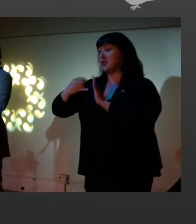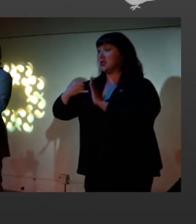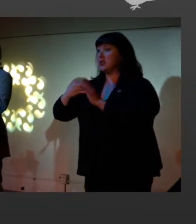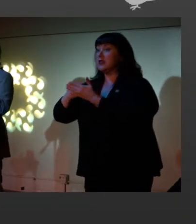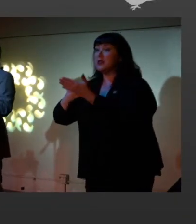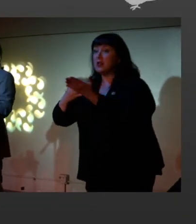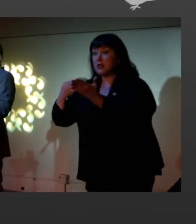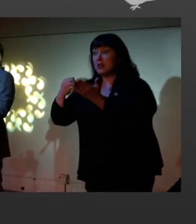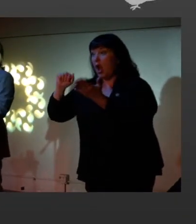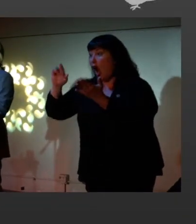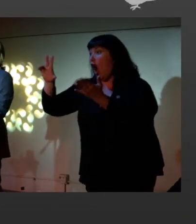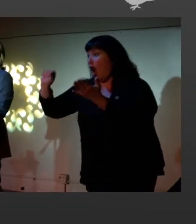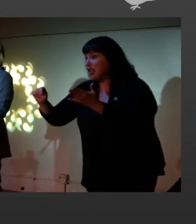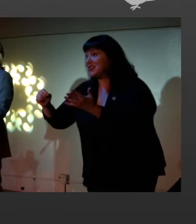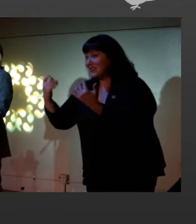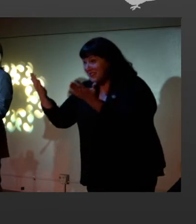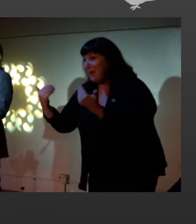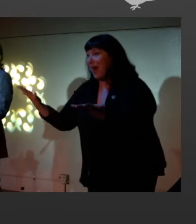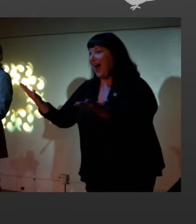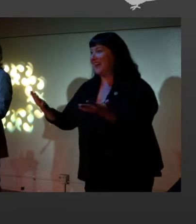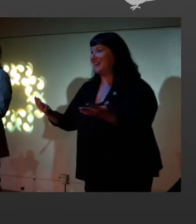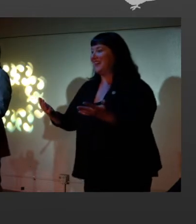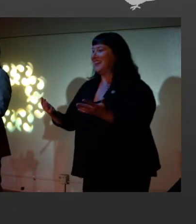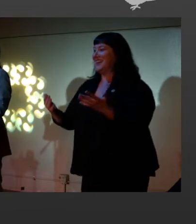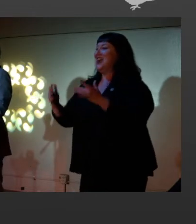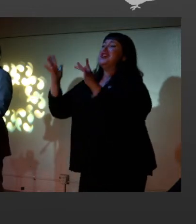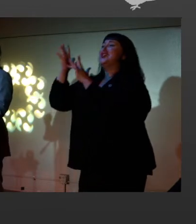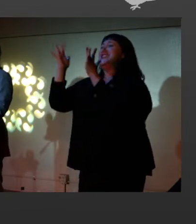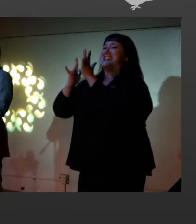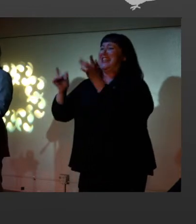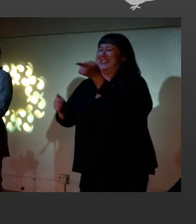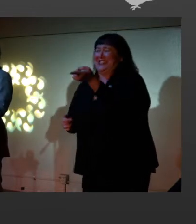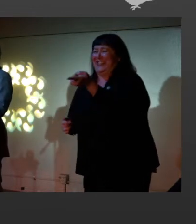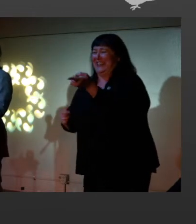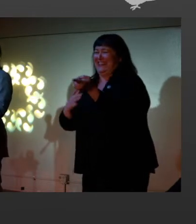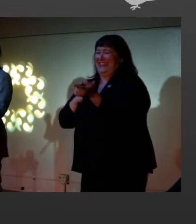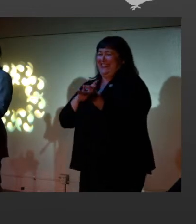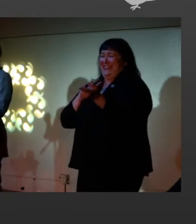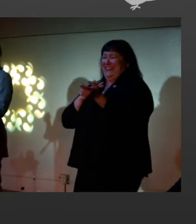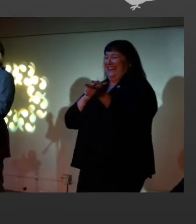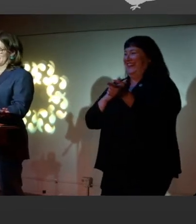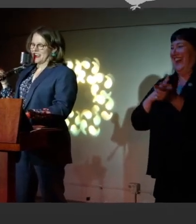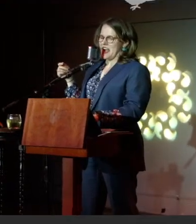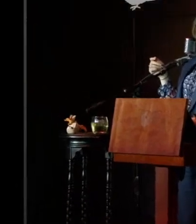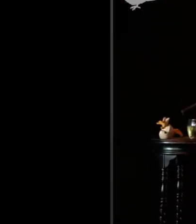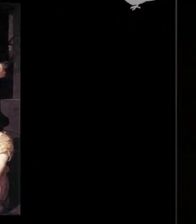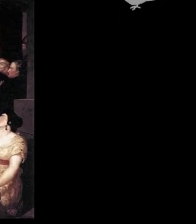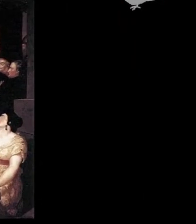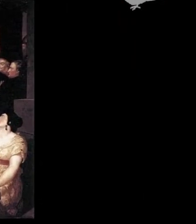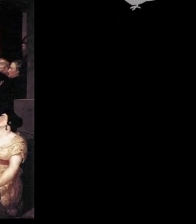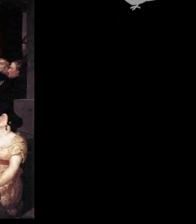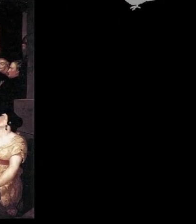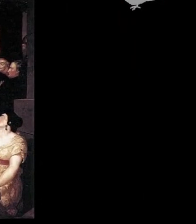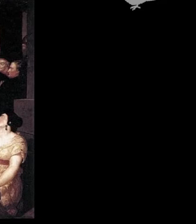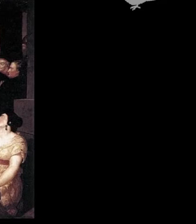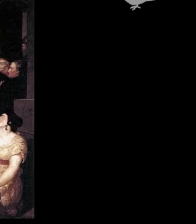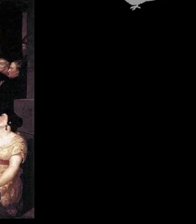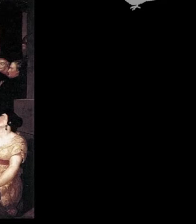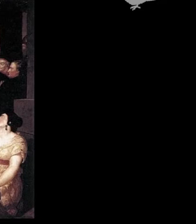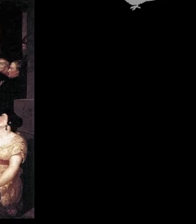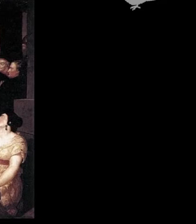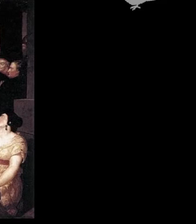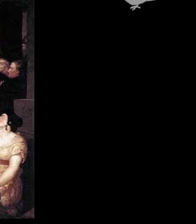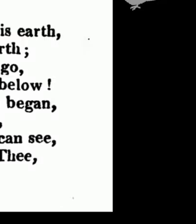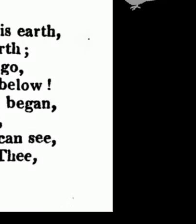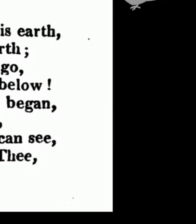Thank you. Jesus! I like that too. That's good. And he also